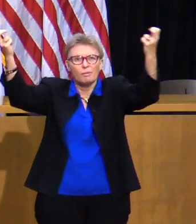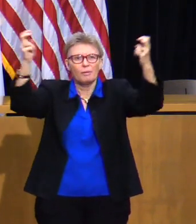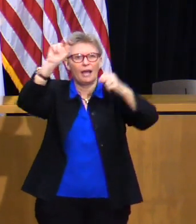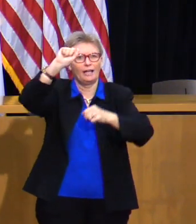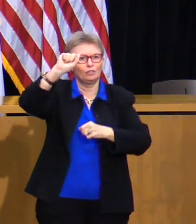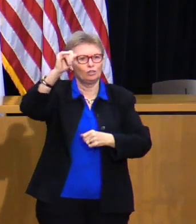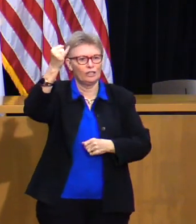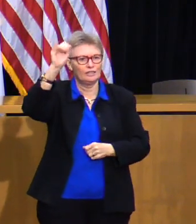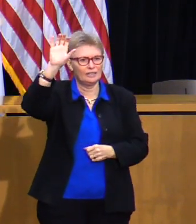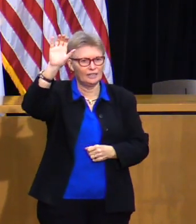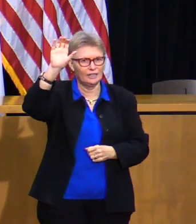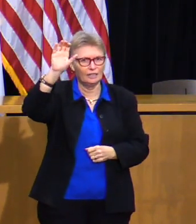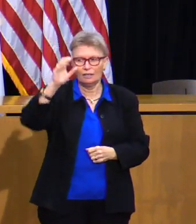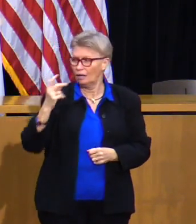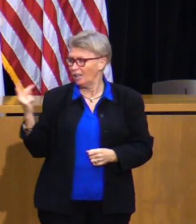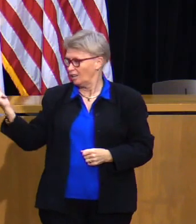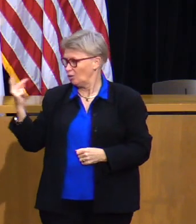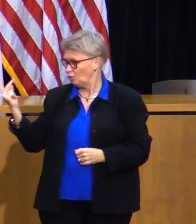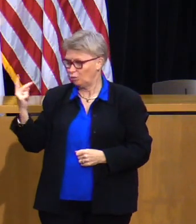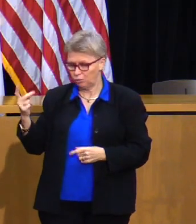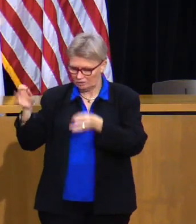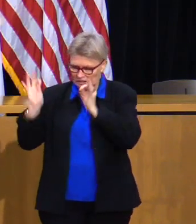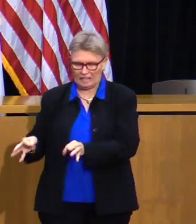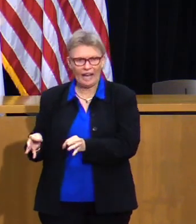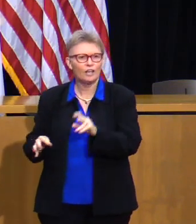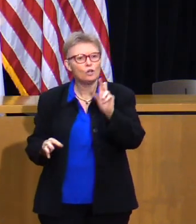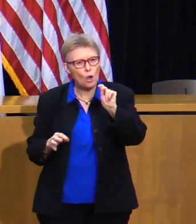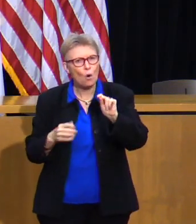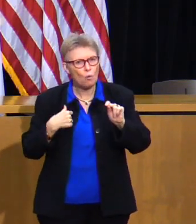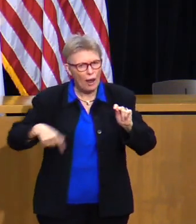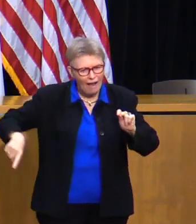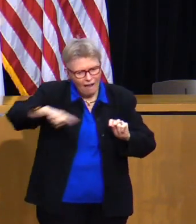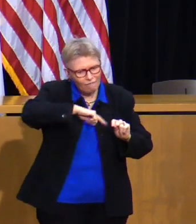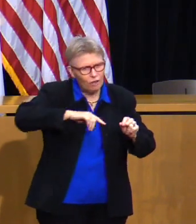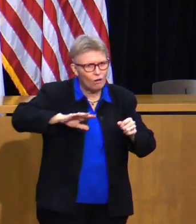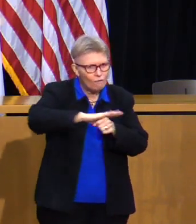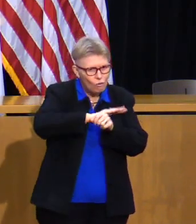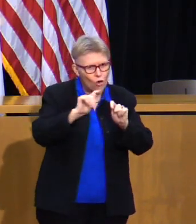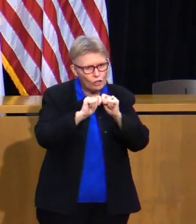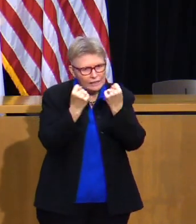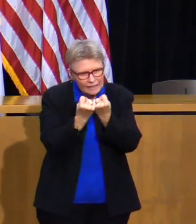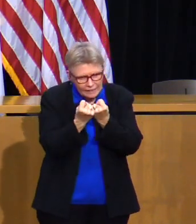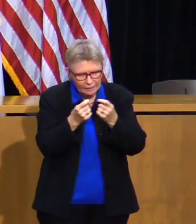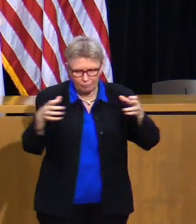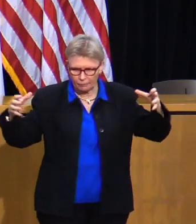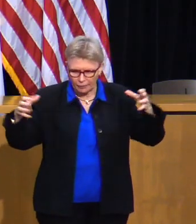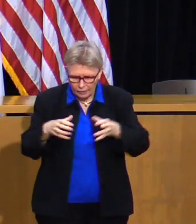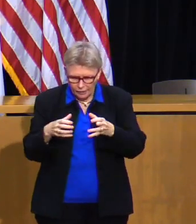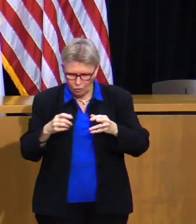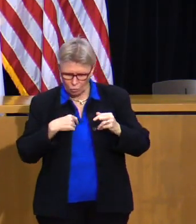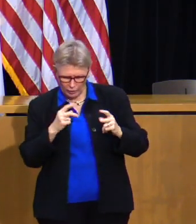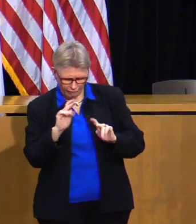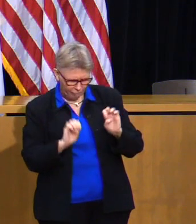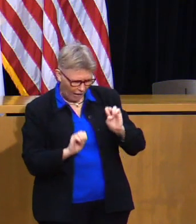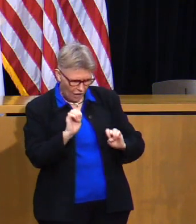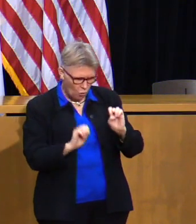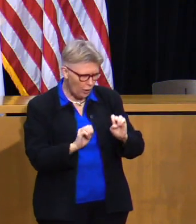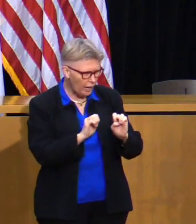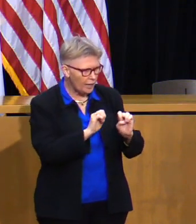alone, but with a team of people that evaluates the quality, the